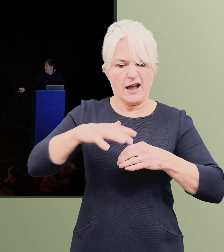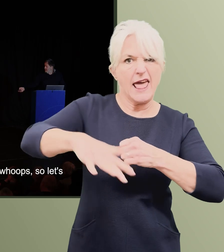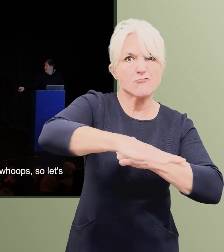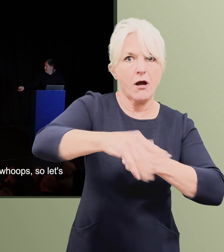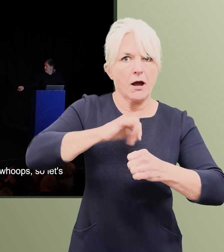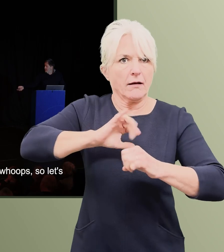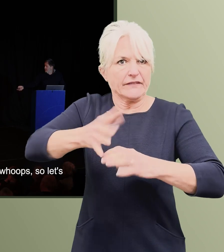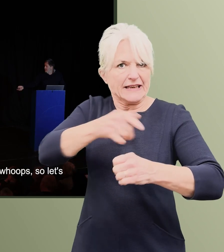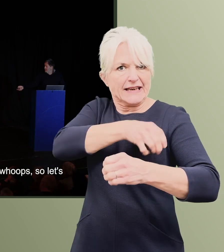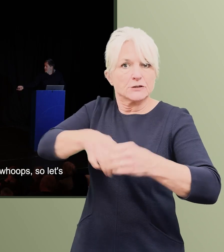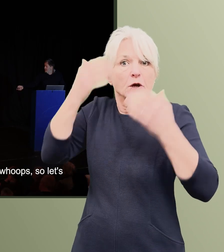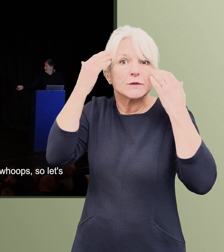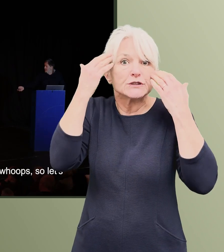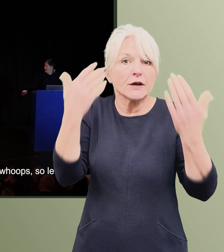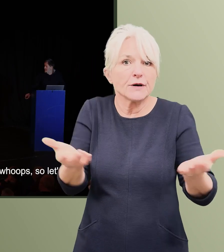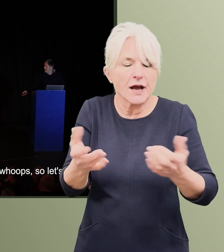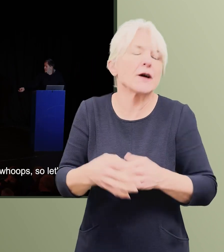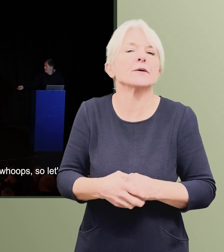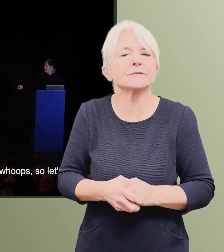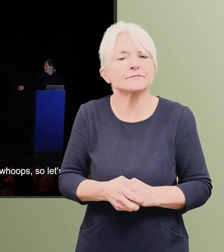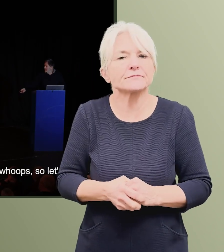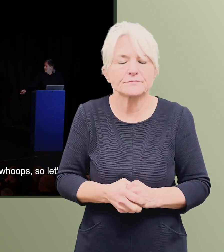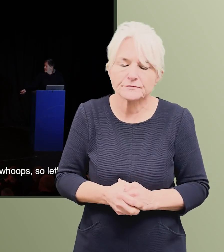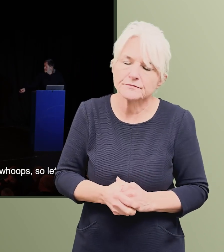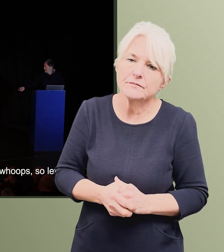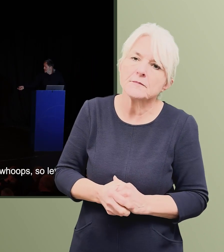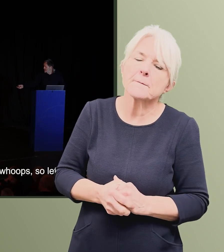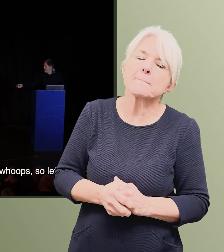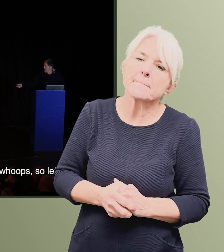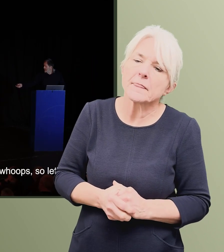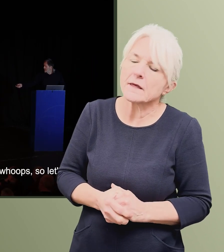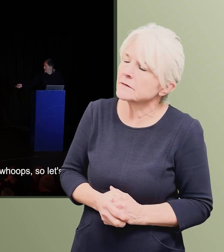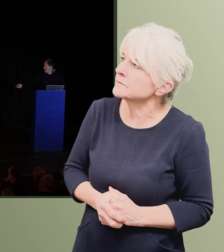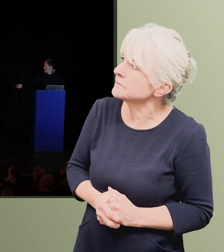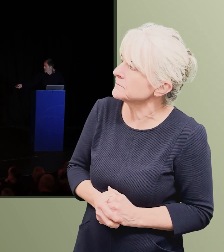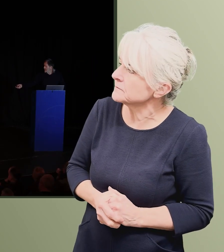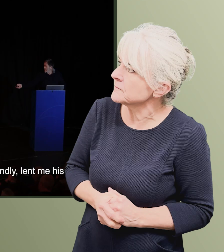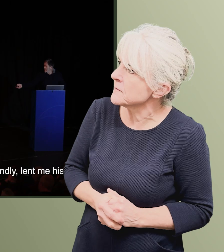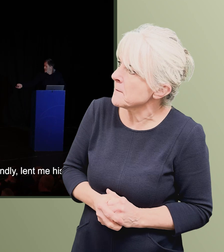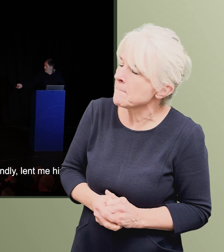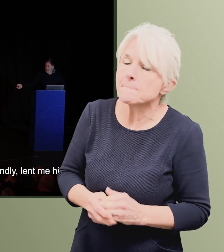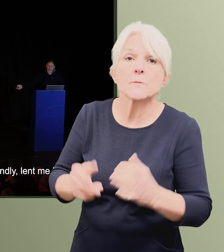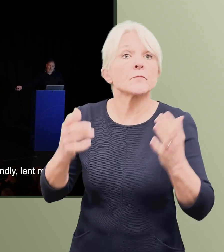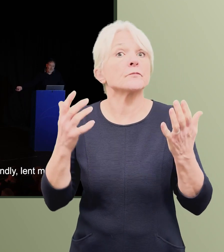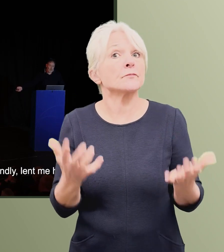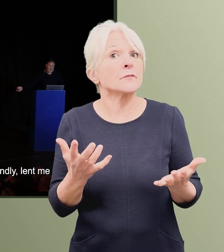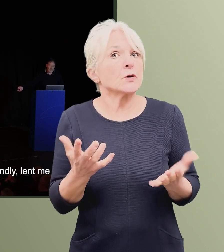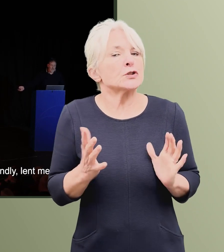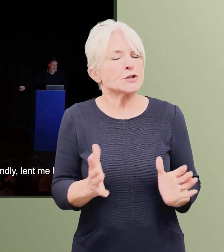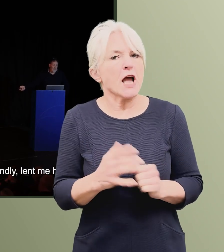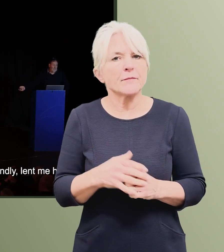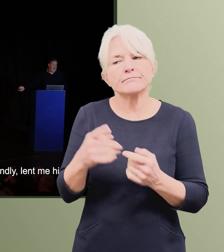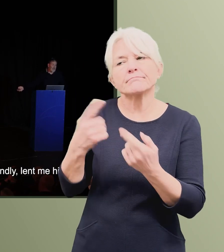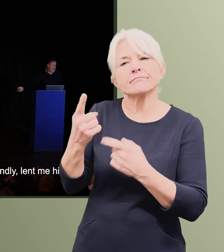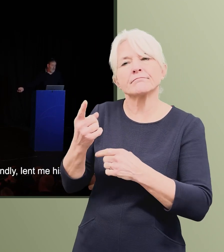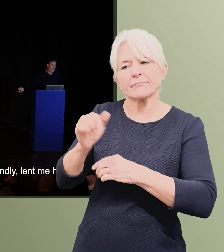site. So we still don't know. But so from a bird's eye view, let's go back one. So what we did was we